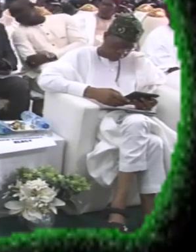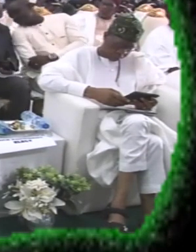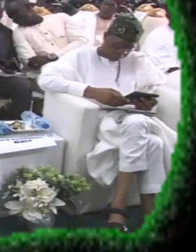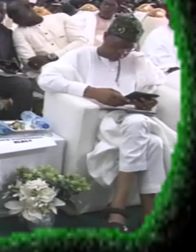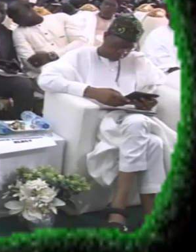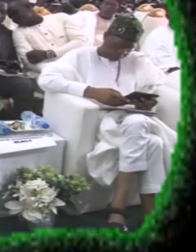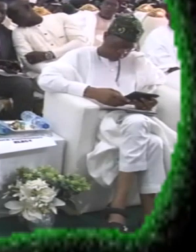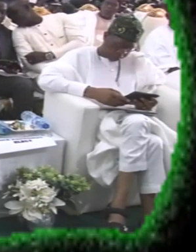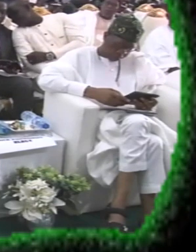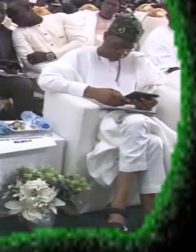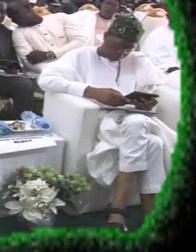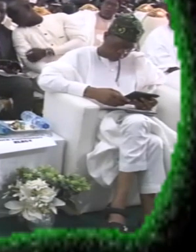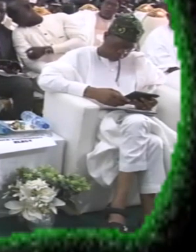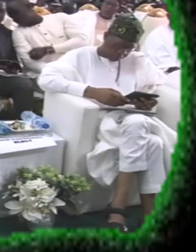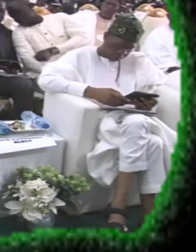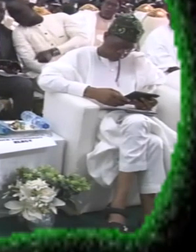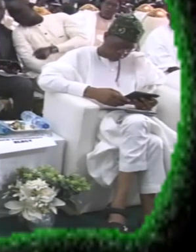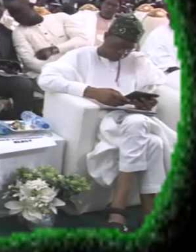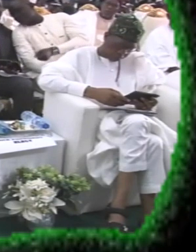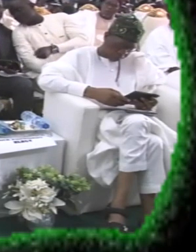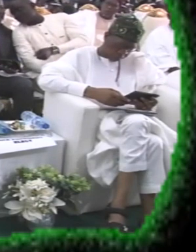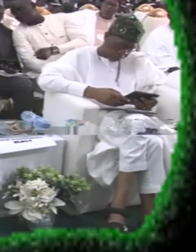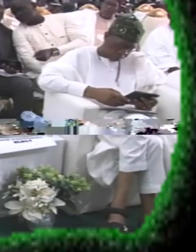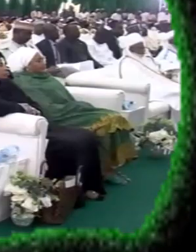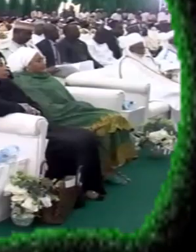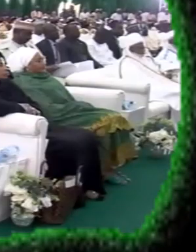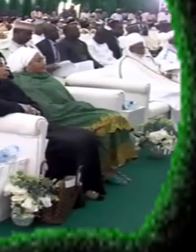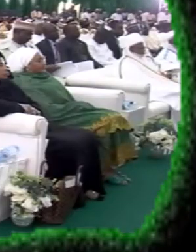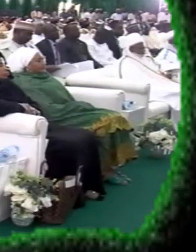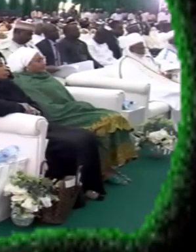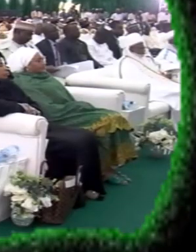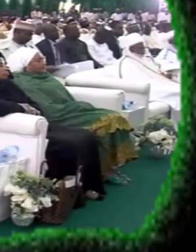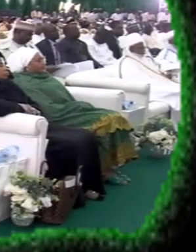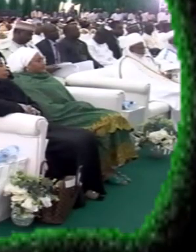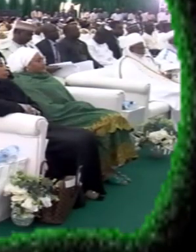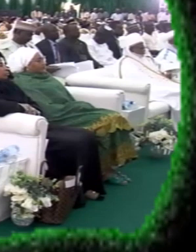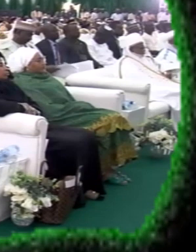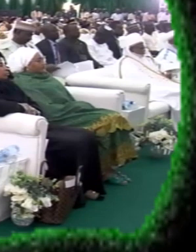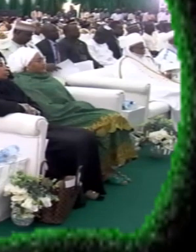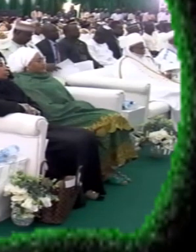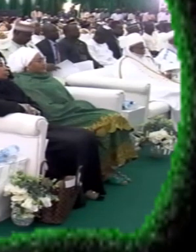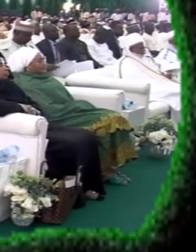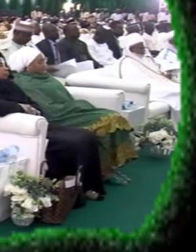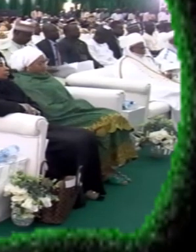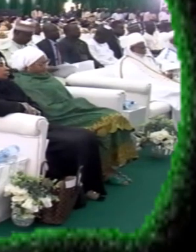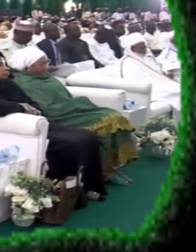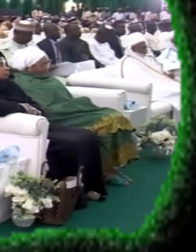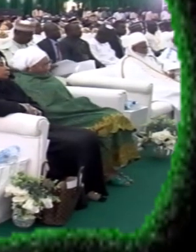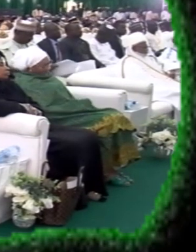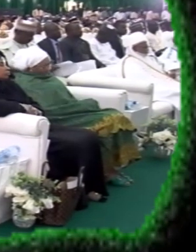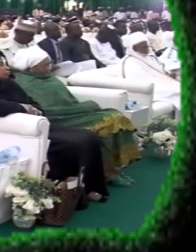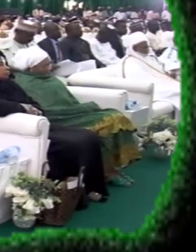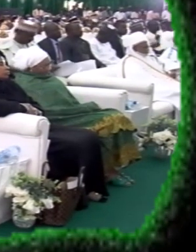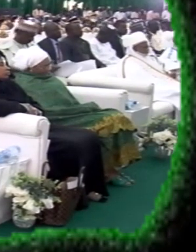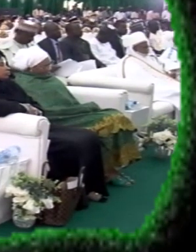of law, and creation of an atmosphere for citizens to achieve their desired